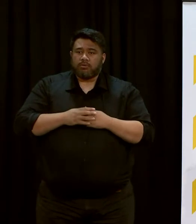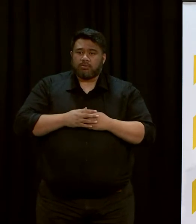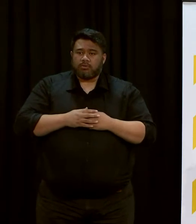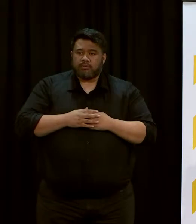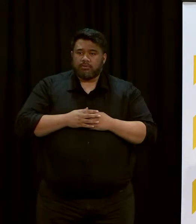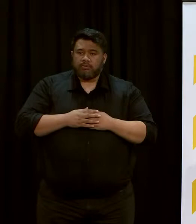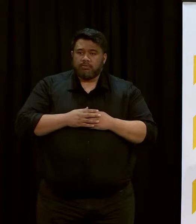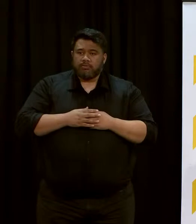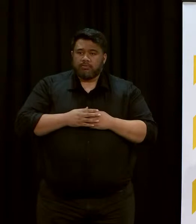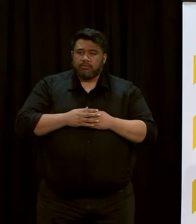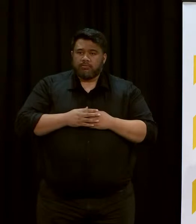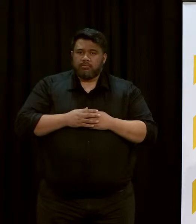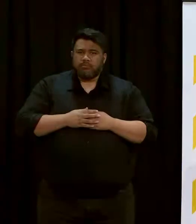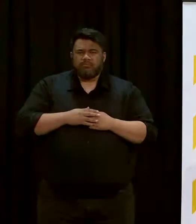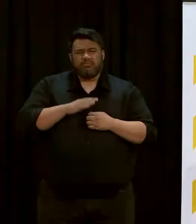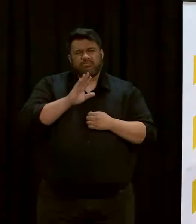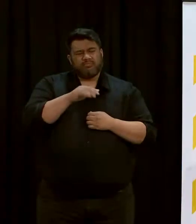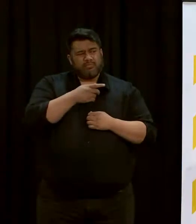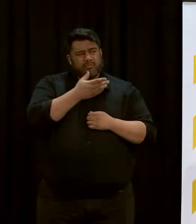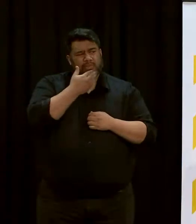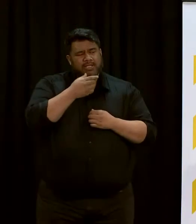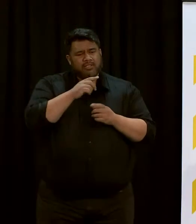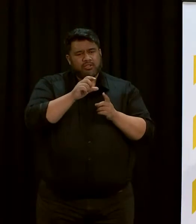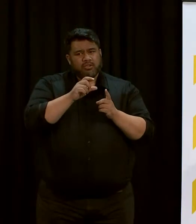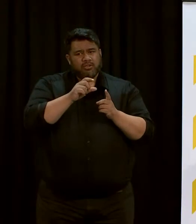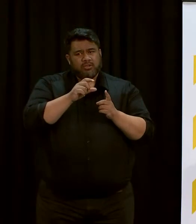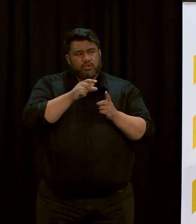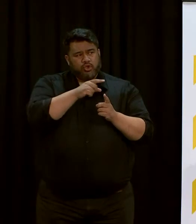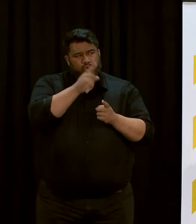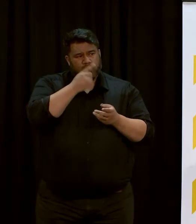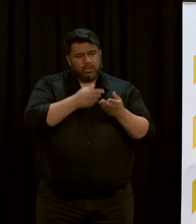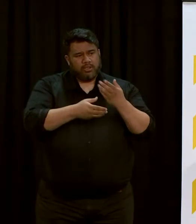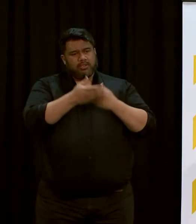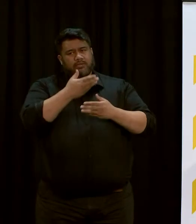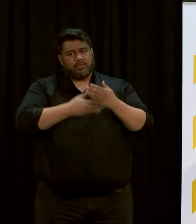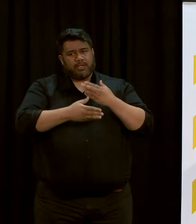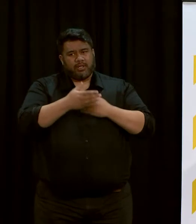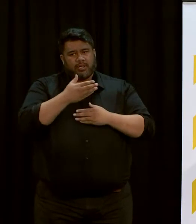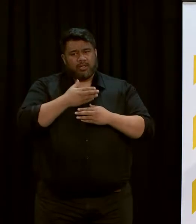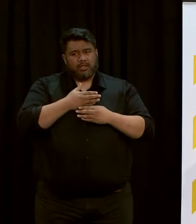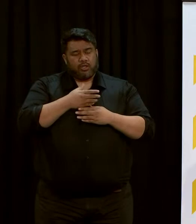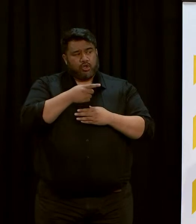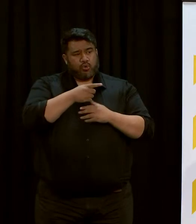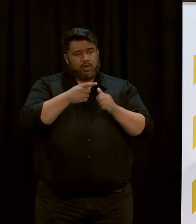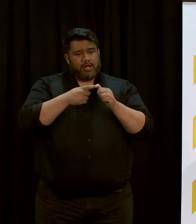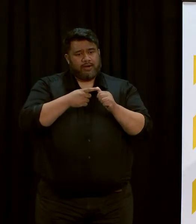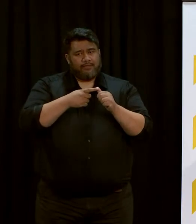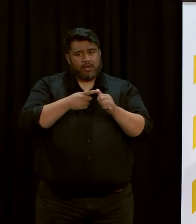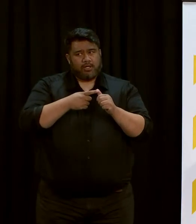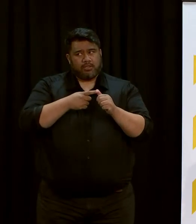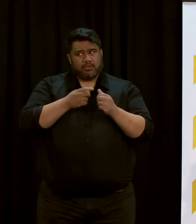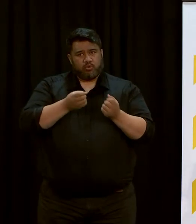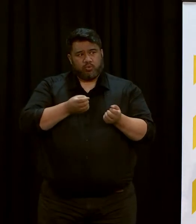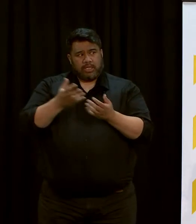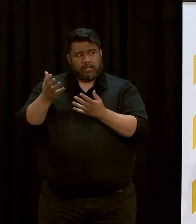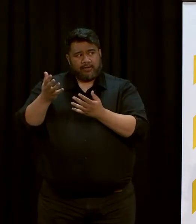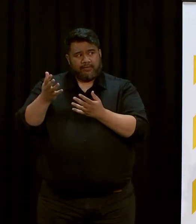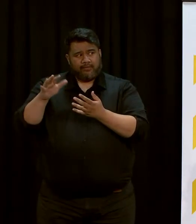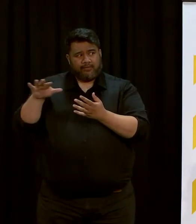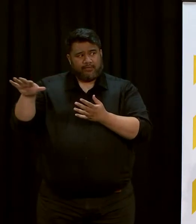you. Could you please describe, the Prime Minister said before that the advice you gave today was that level